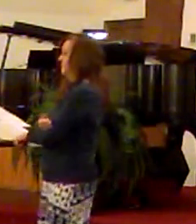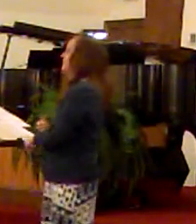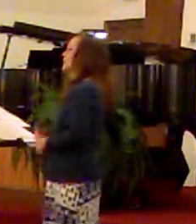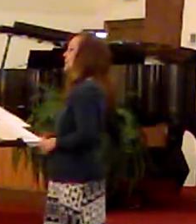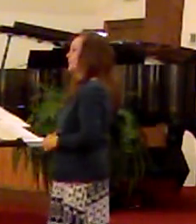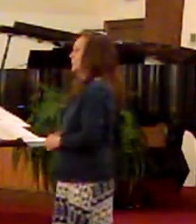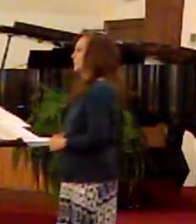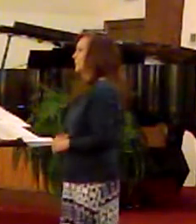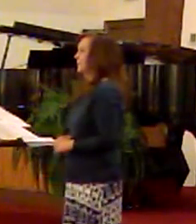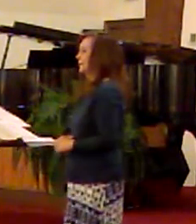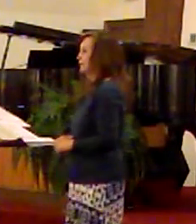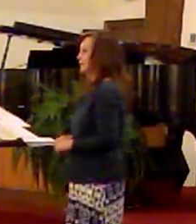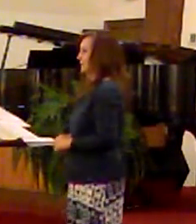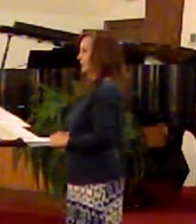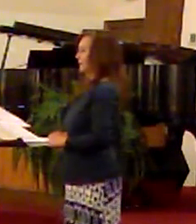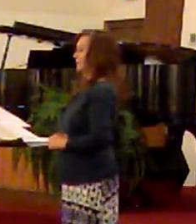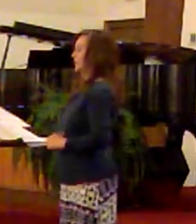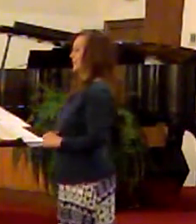authority.